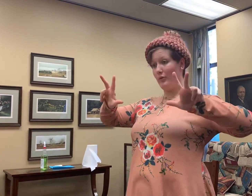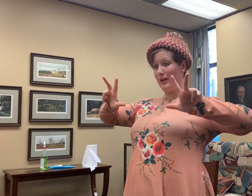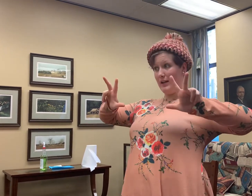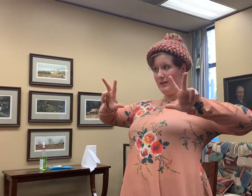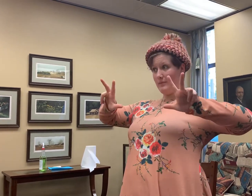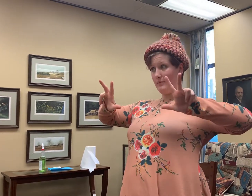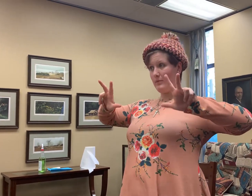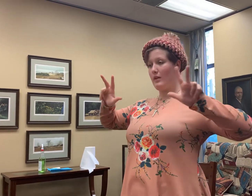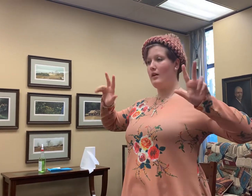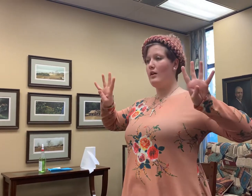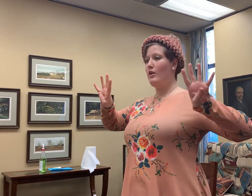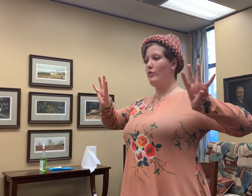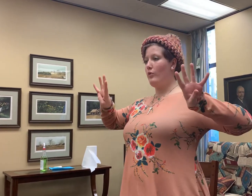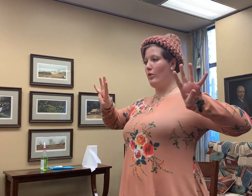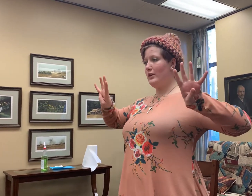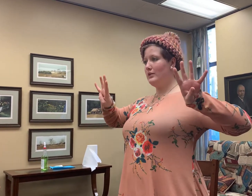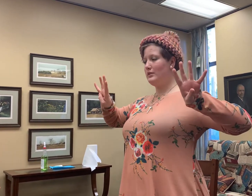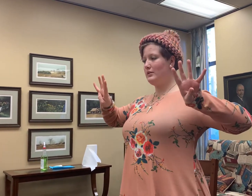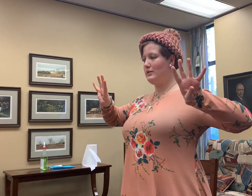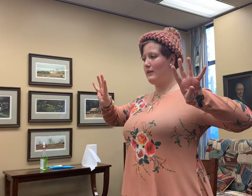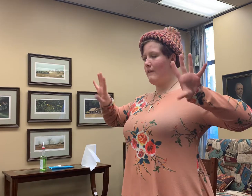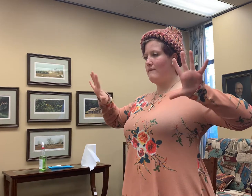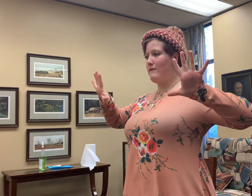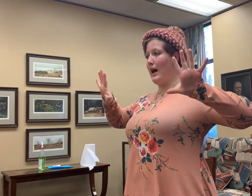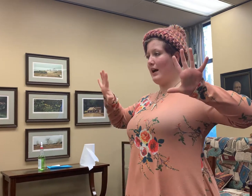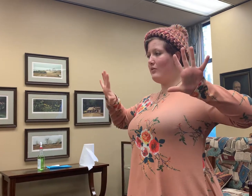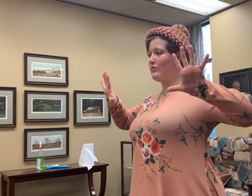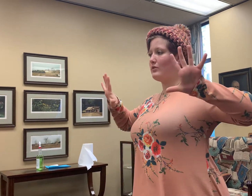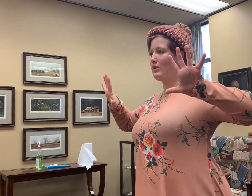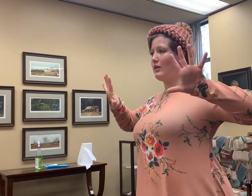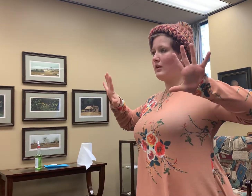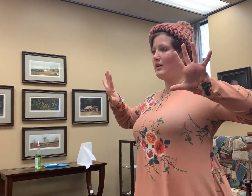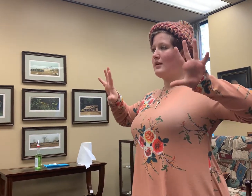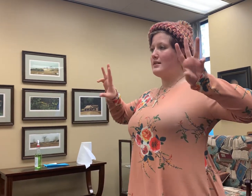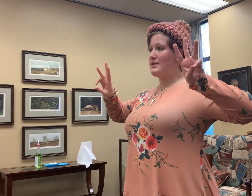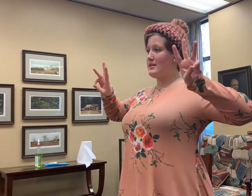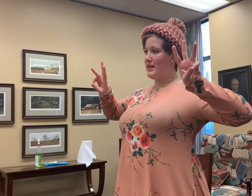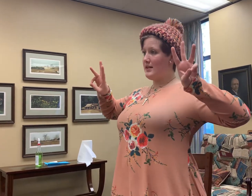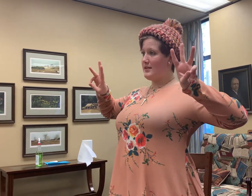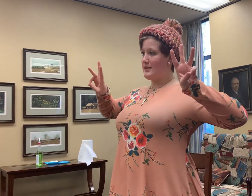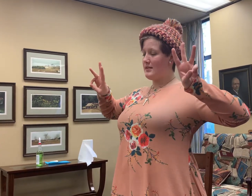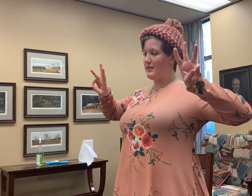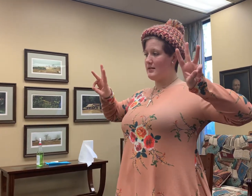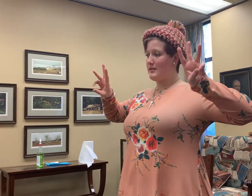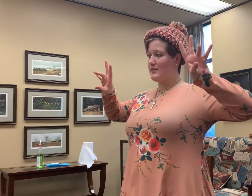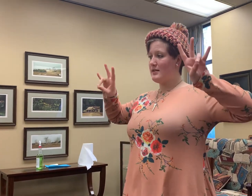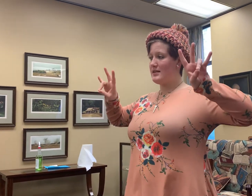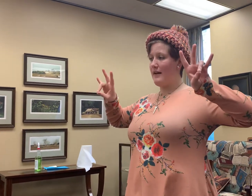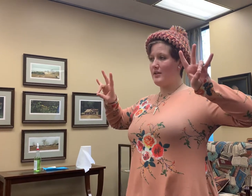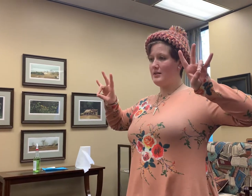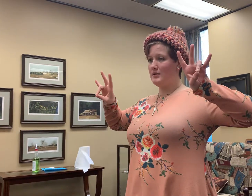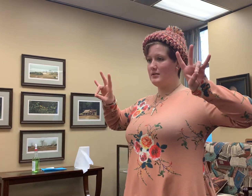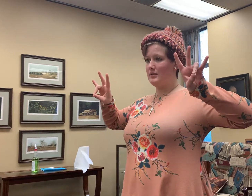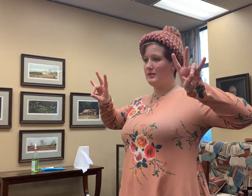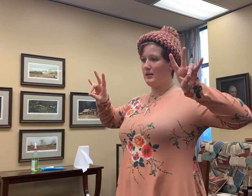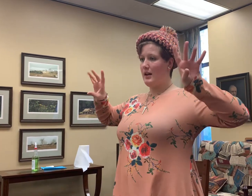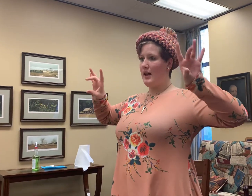3, 4, 5, 6, 7,